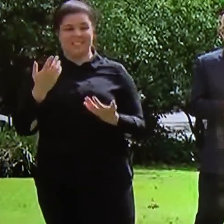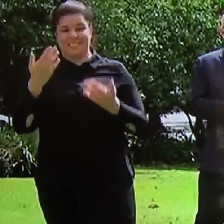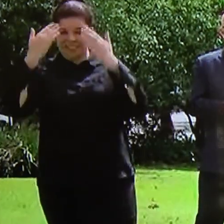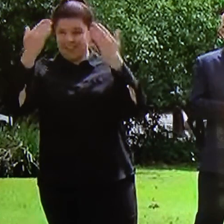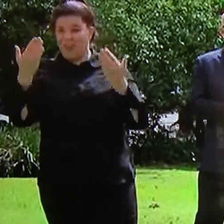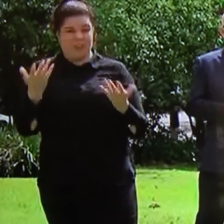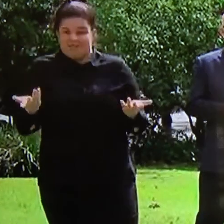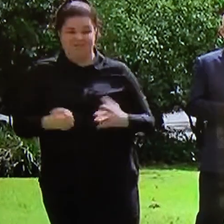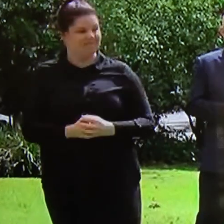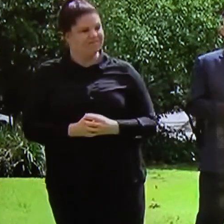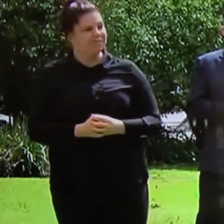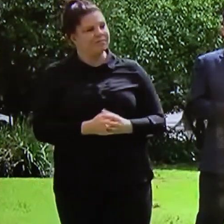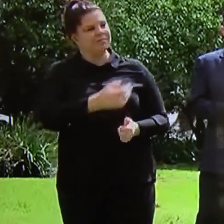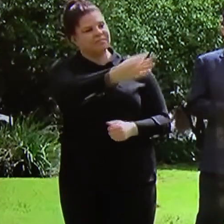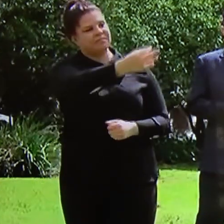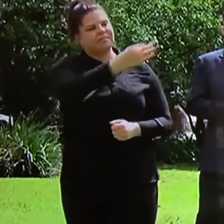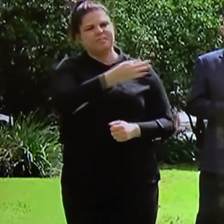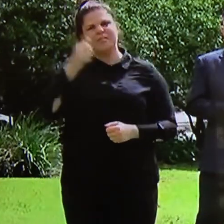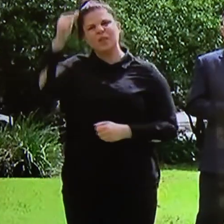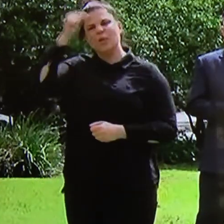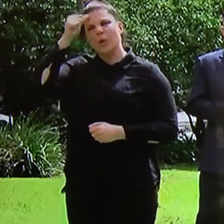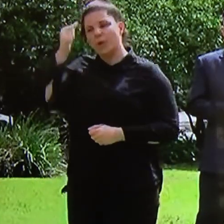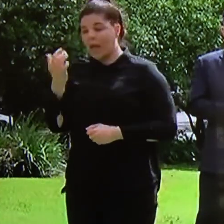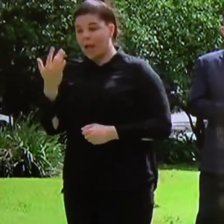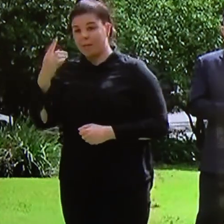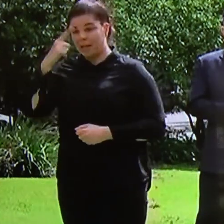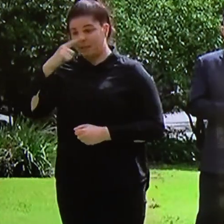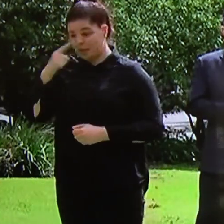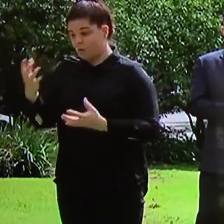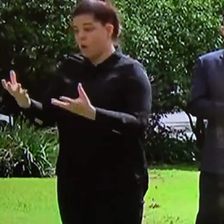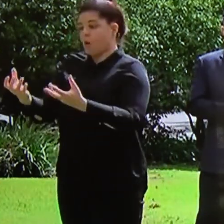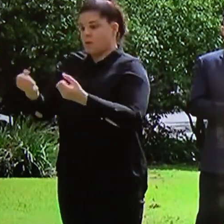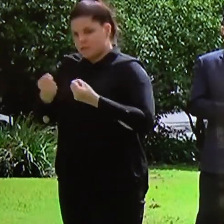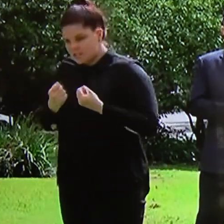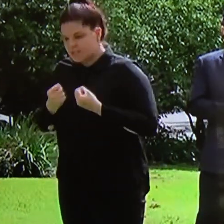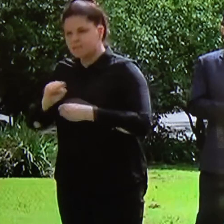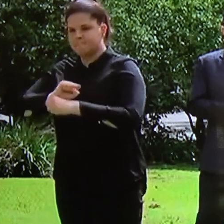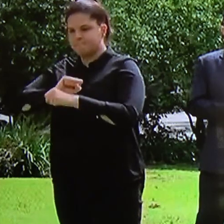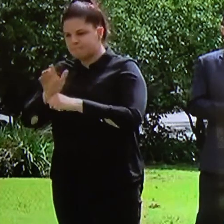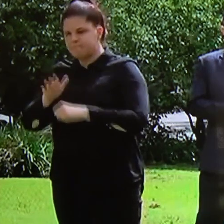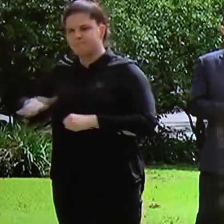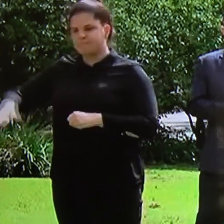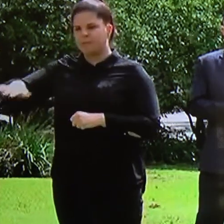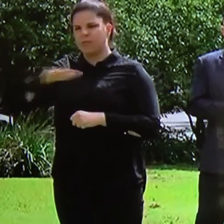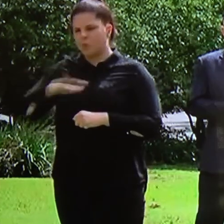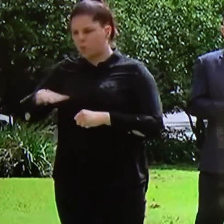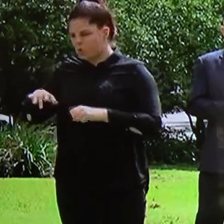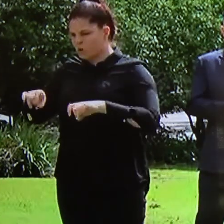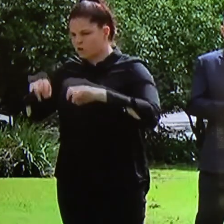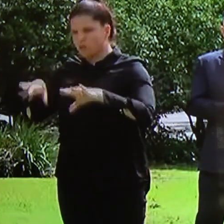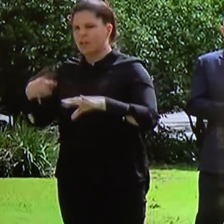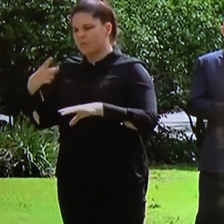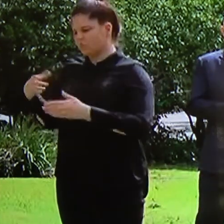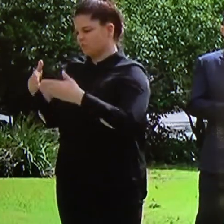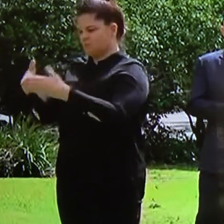you know the number of people that have caught coronavirus across the country from... No, I don't. We have